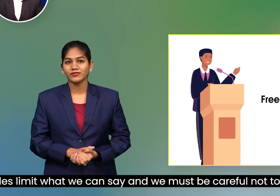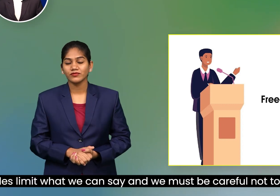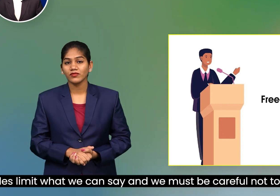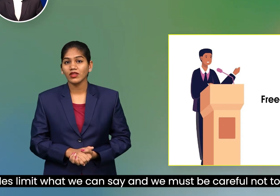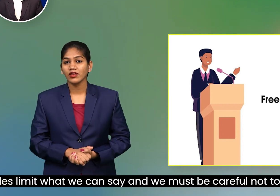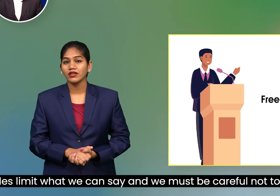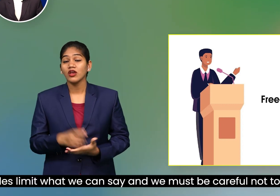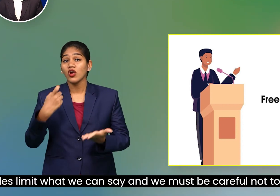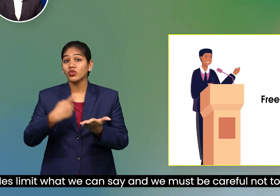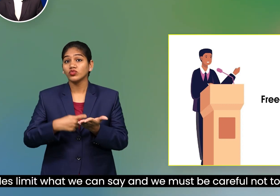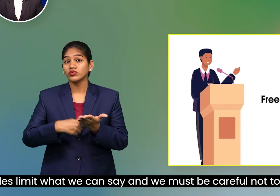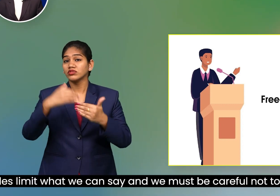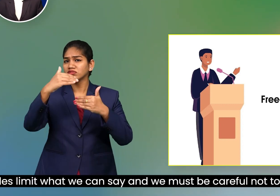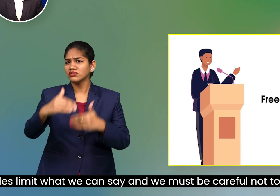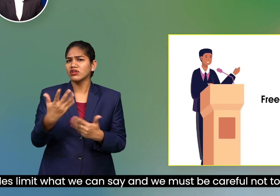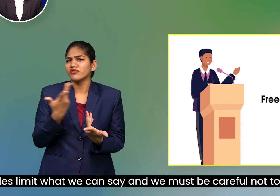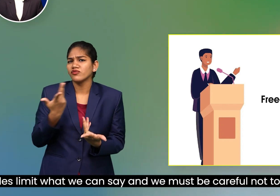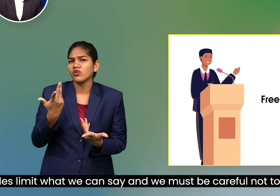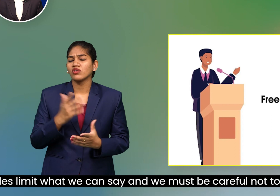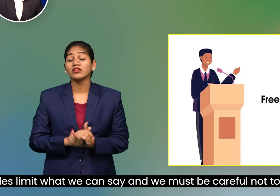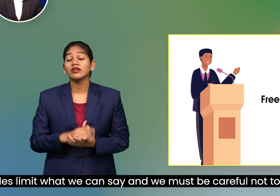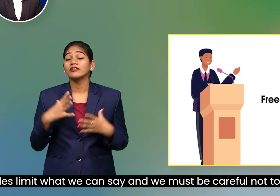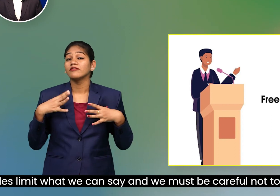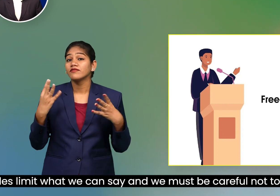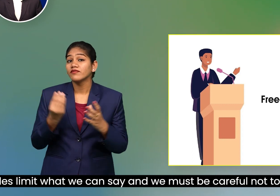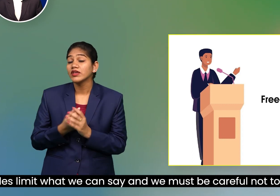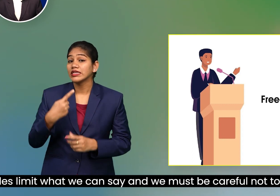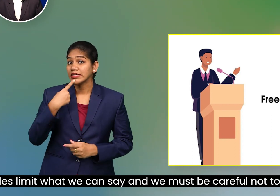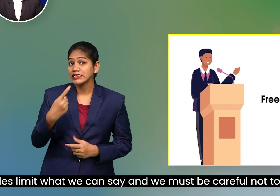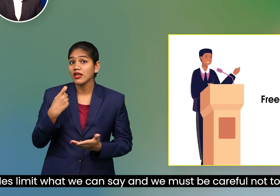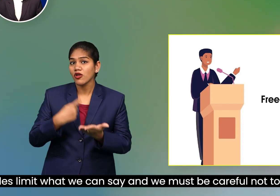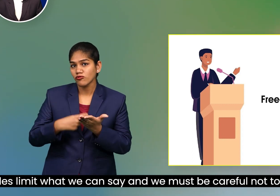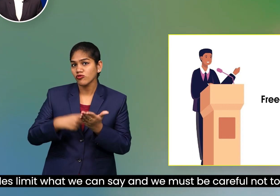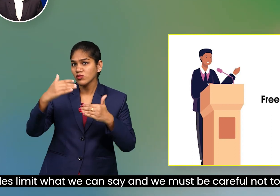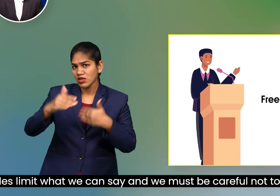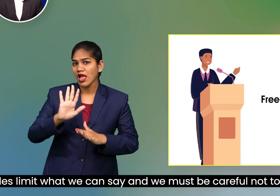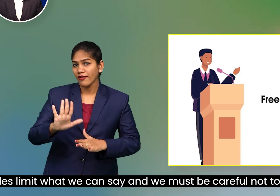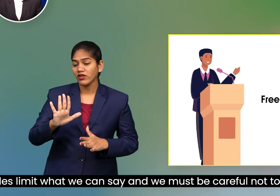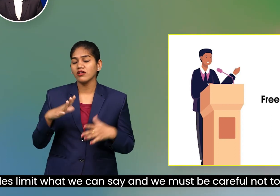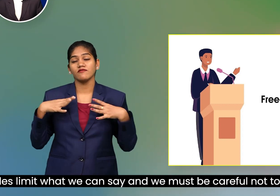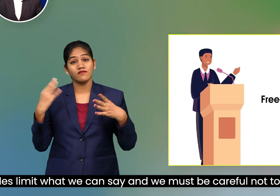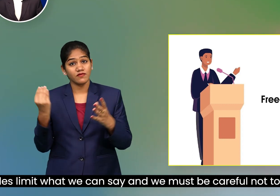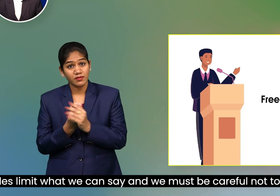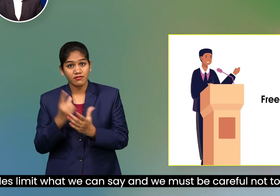Rules limit what we can say, and we must be careful not to say mean